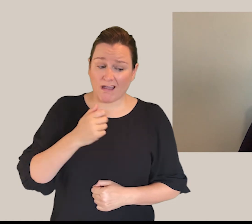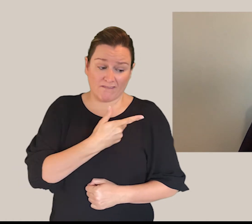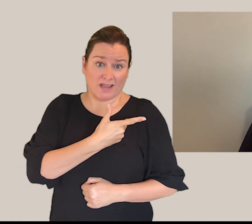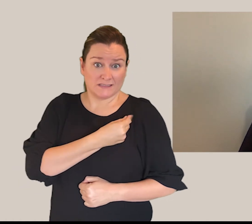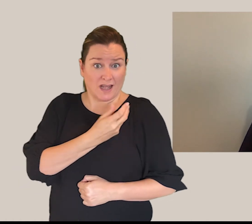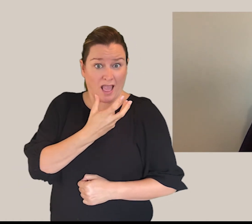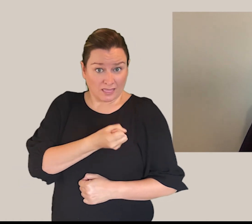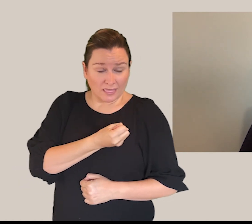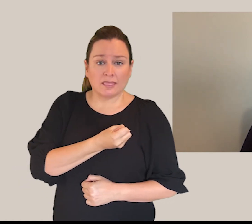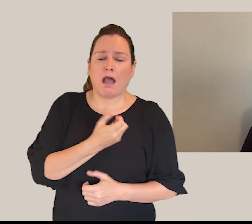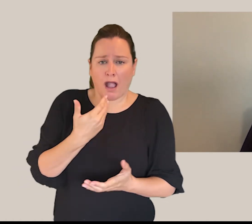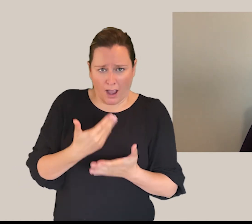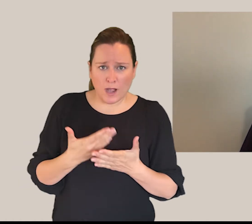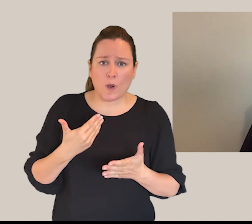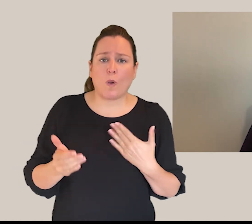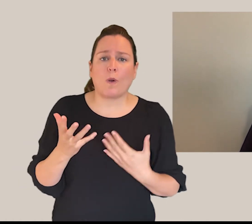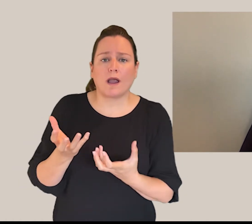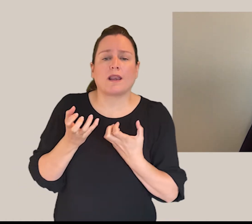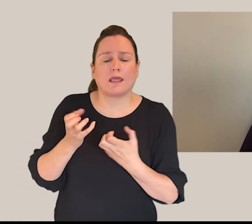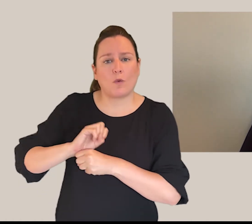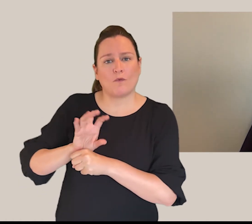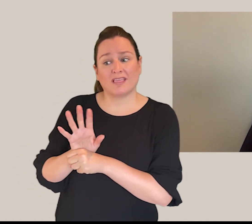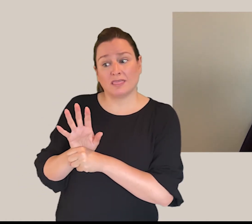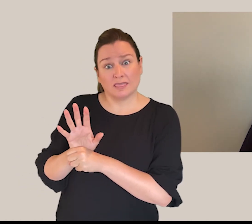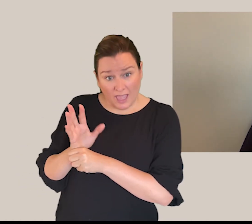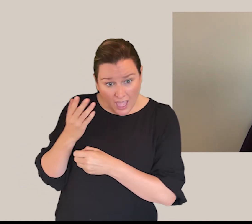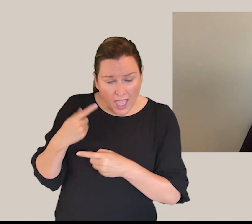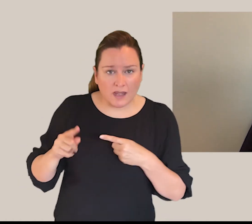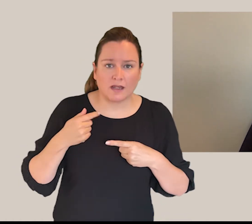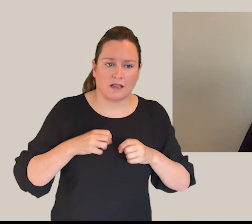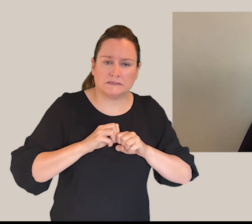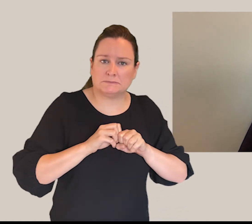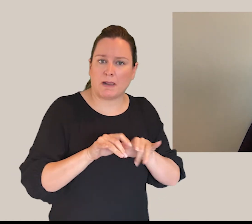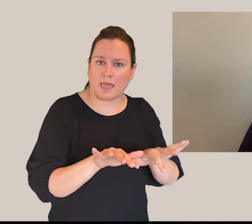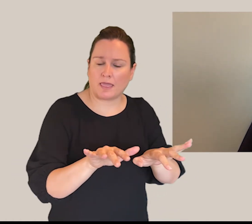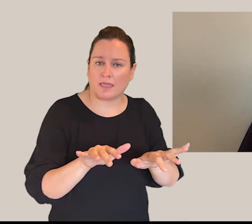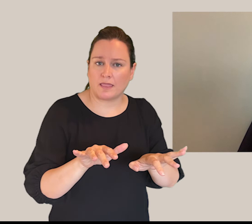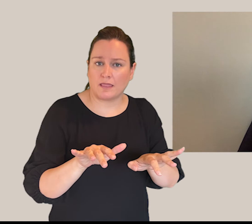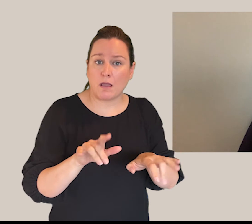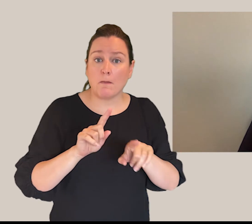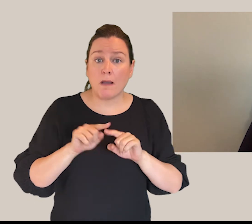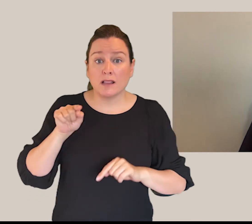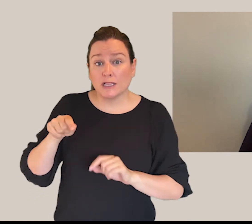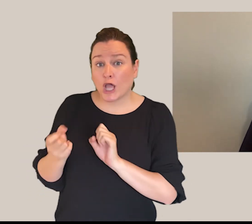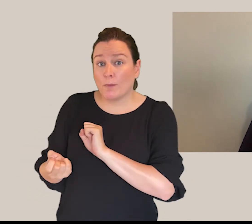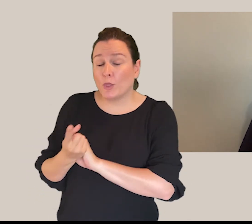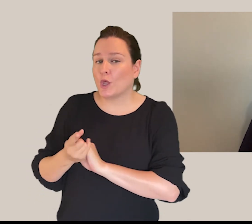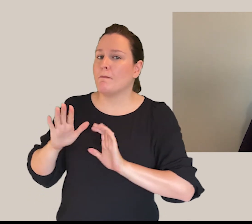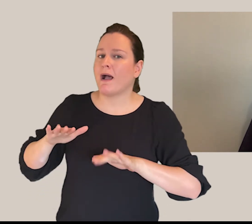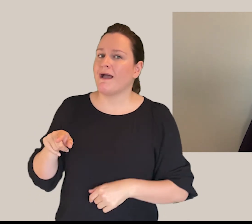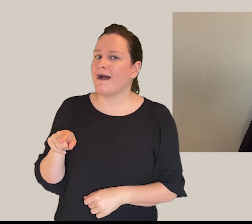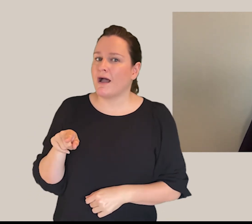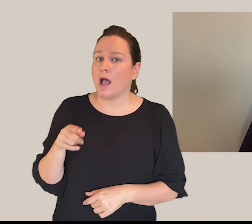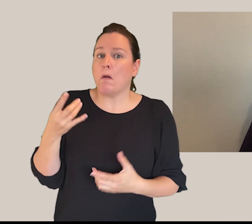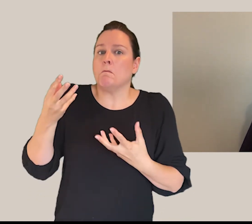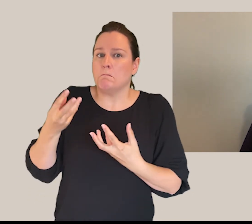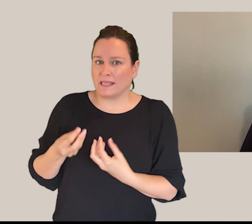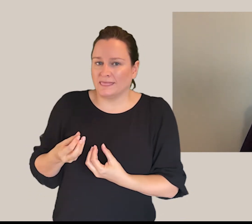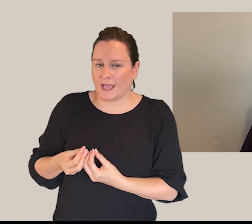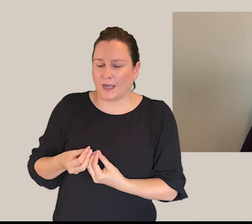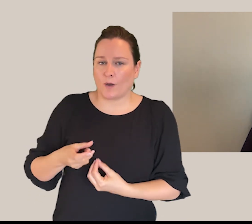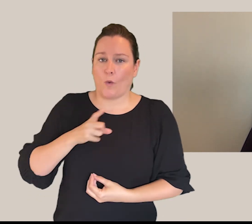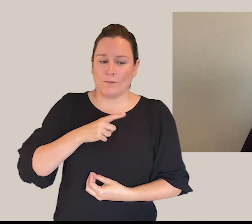been vaccinated to get COVID-19 and spread the virus to others, but this happens less often than if they had not